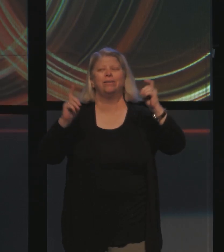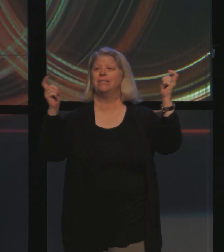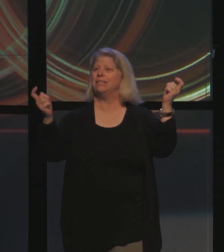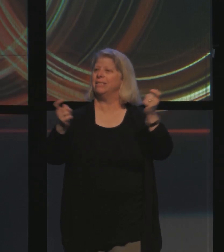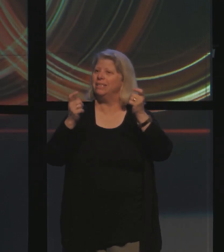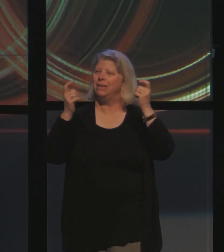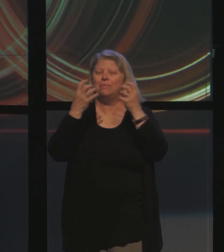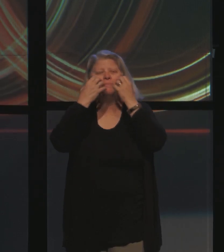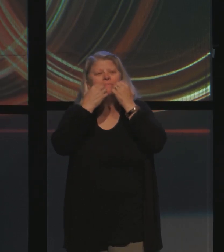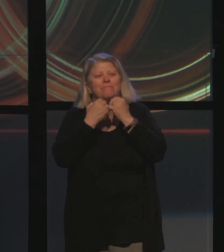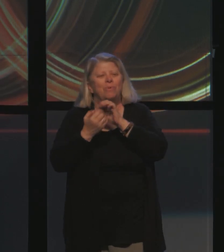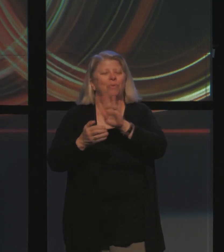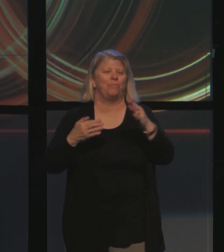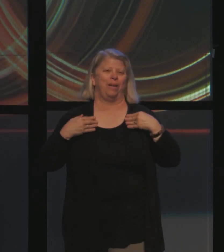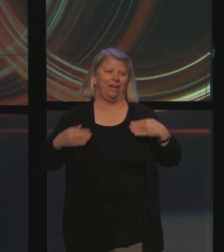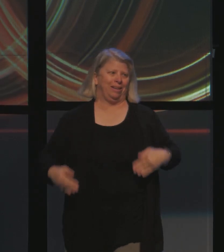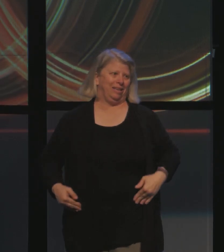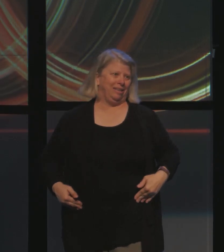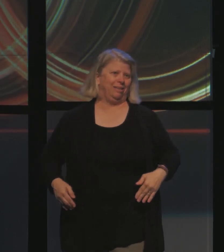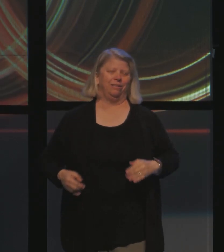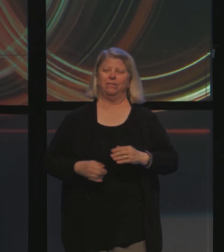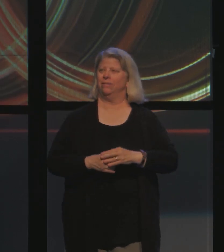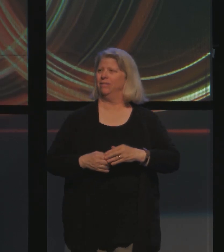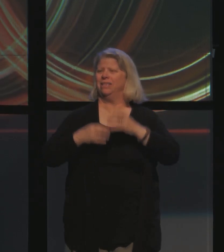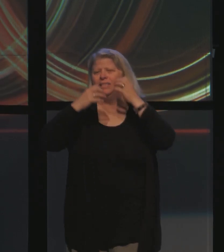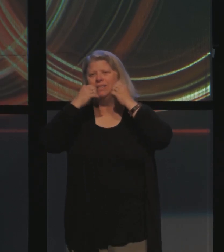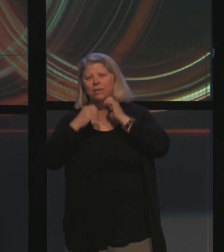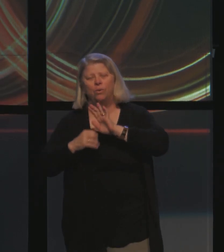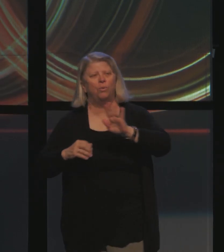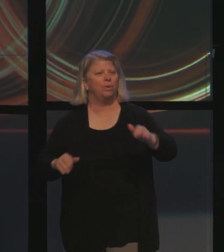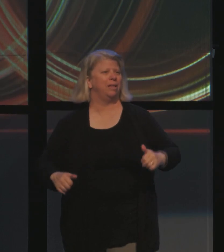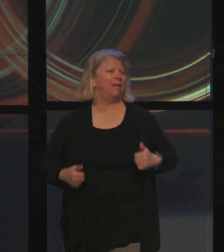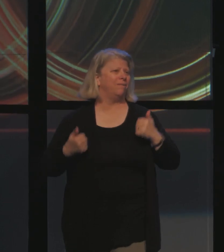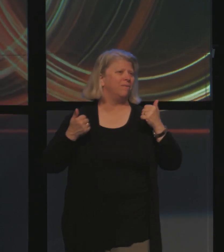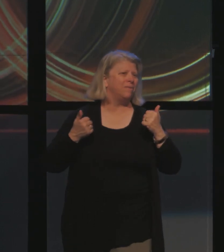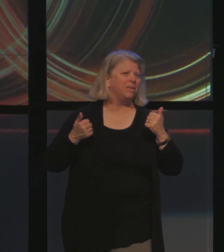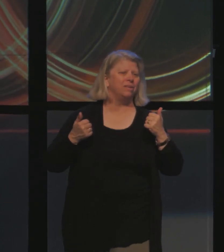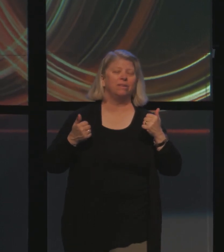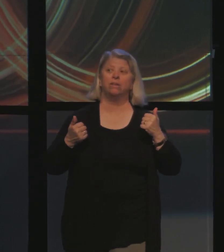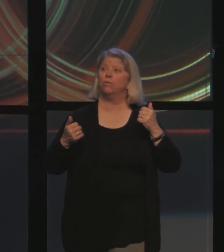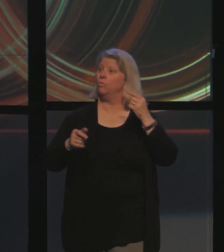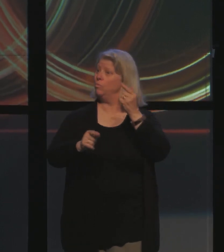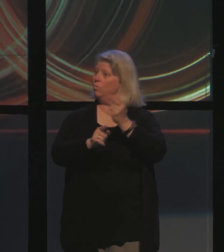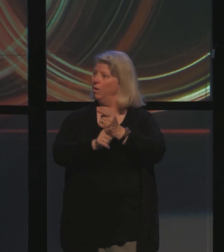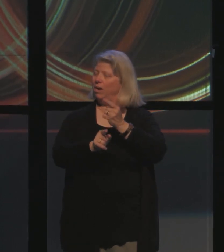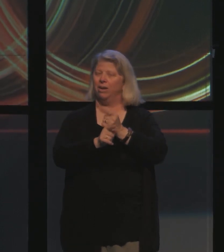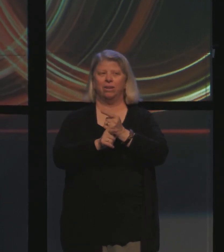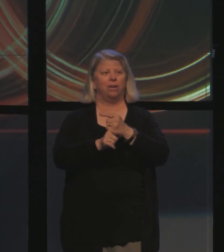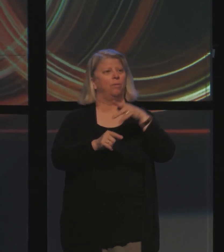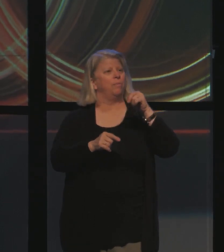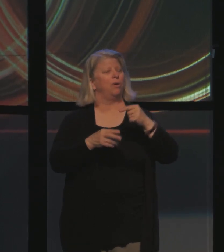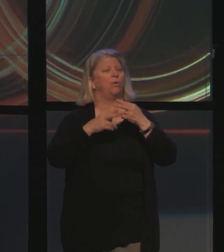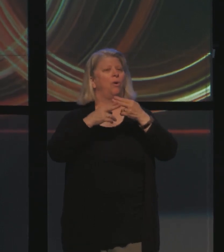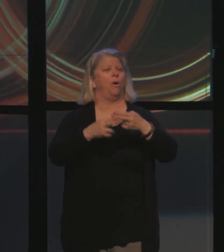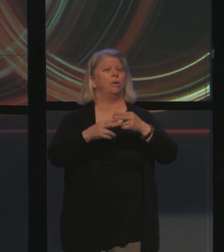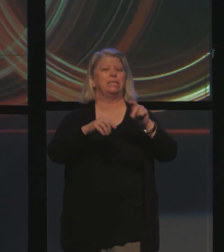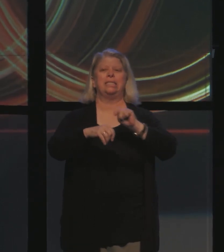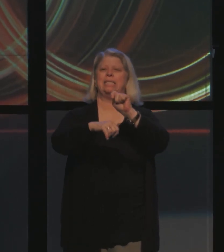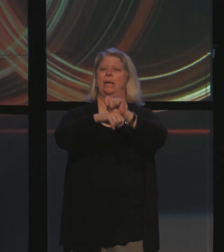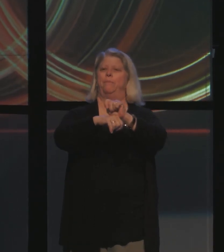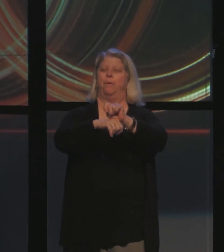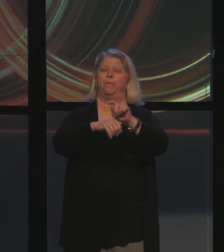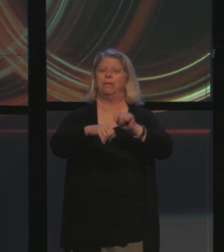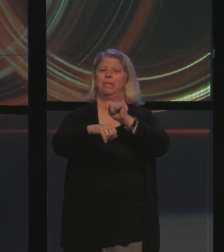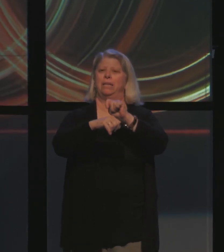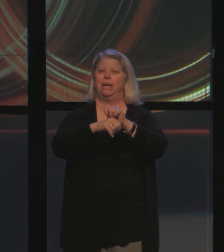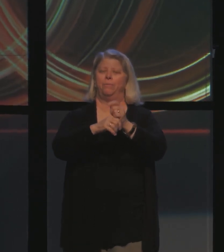the sacredness of your body, the sacredness of your life, right? Paul calls it the temple, your body being the temple